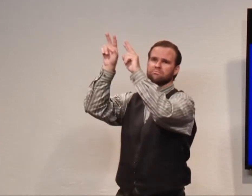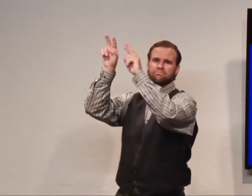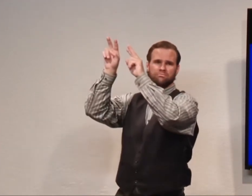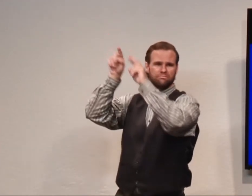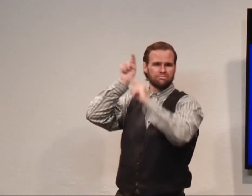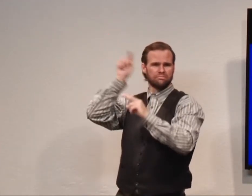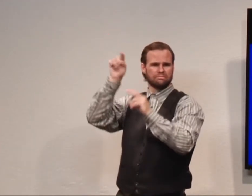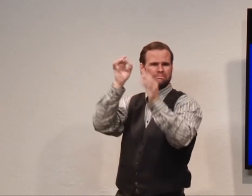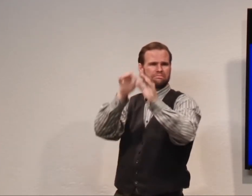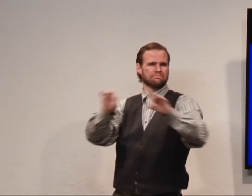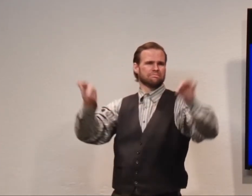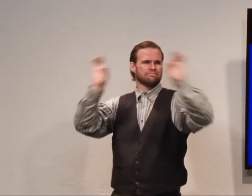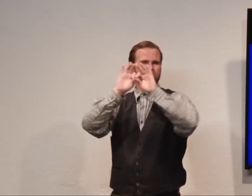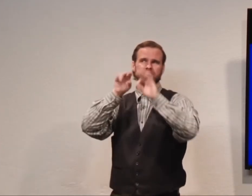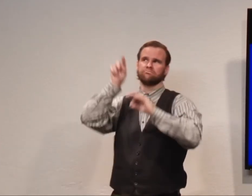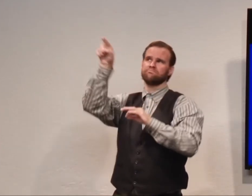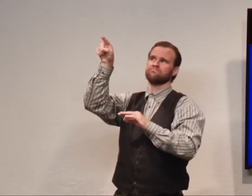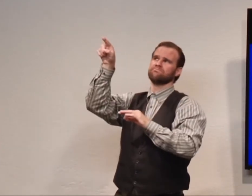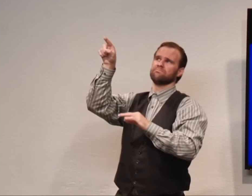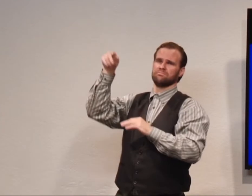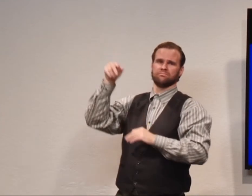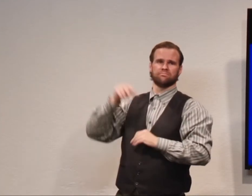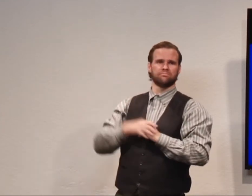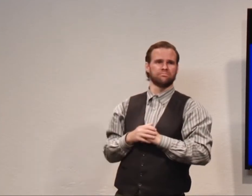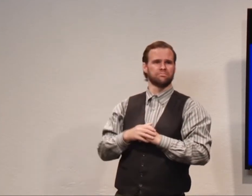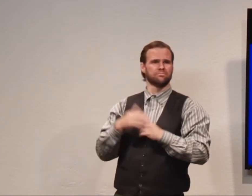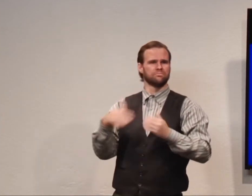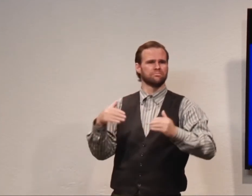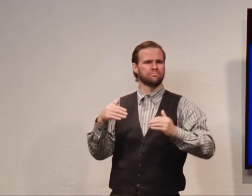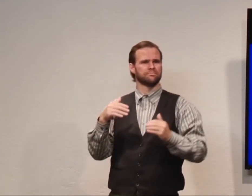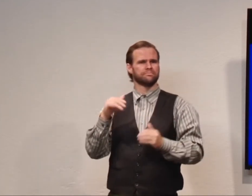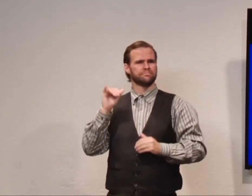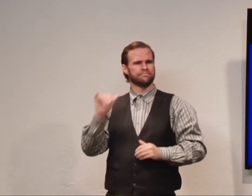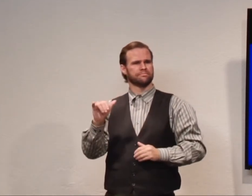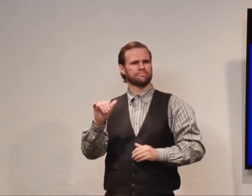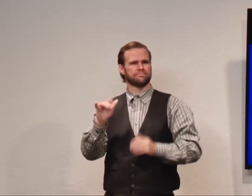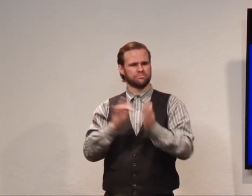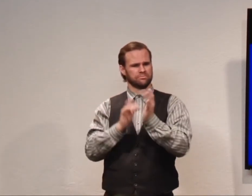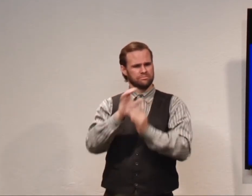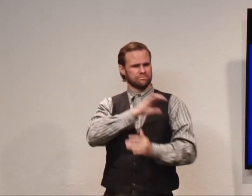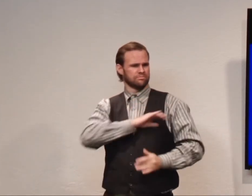This is from Revelation. We are to fix our eyes on Jesus, the high priest.